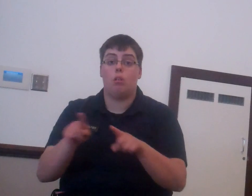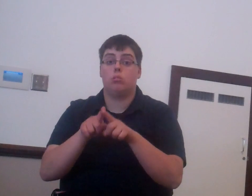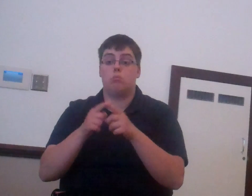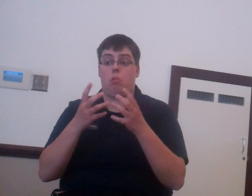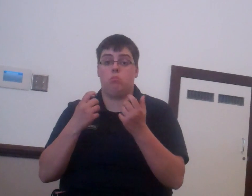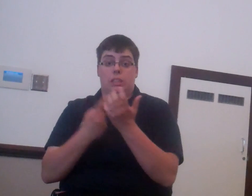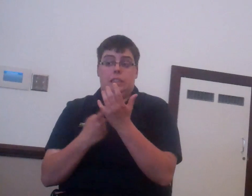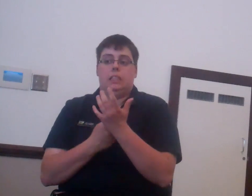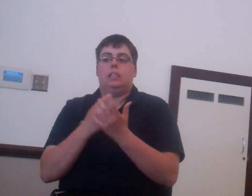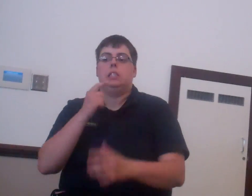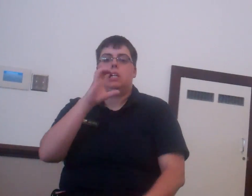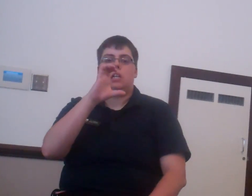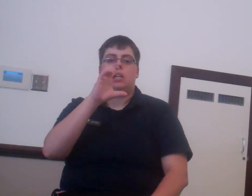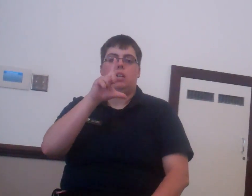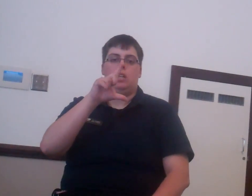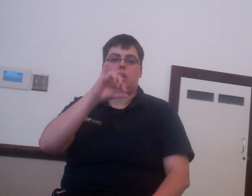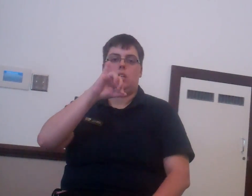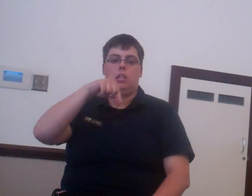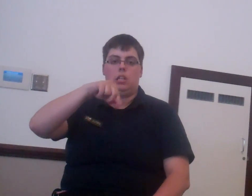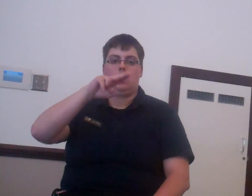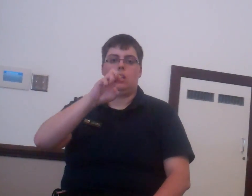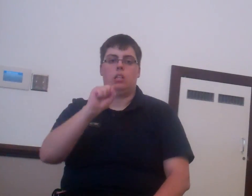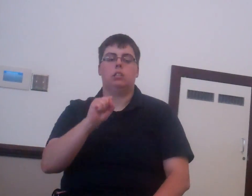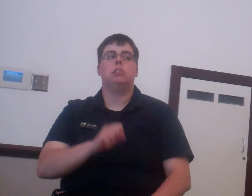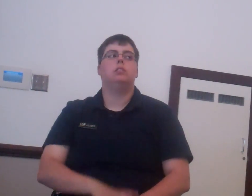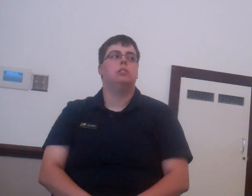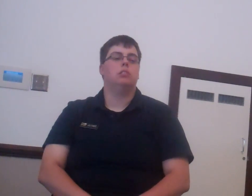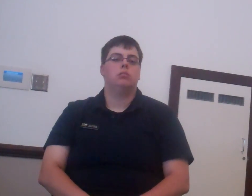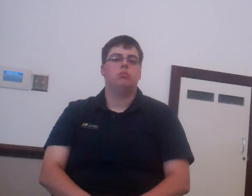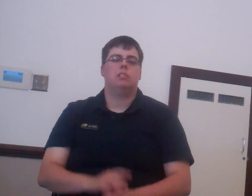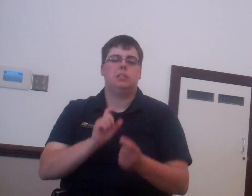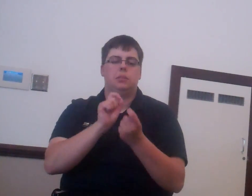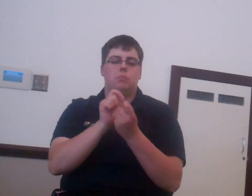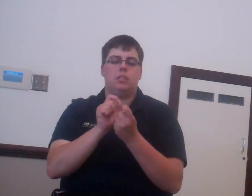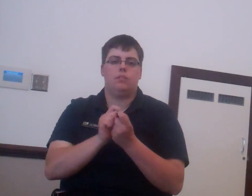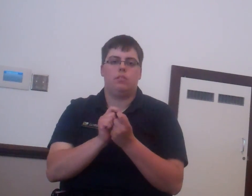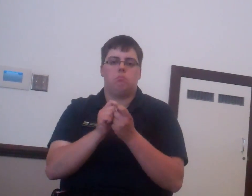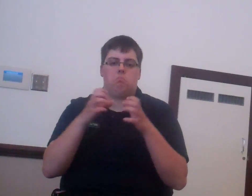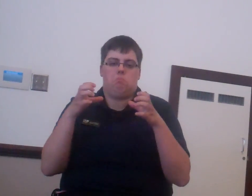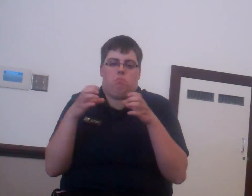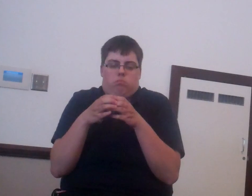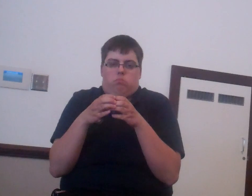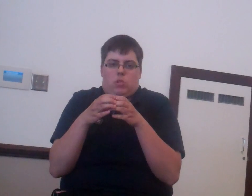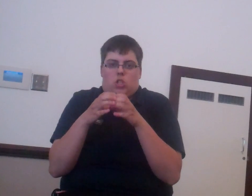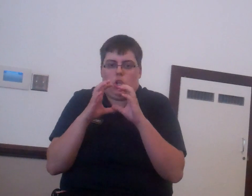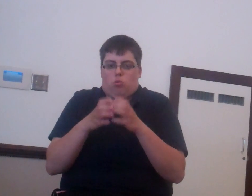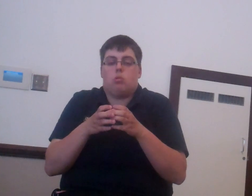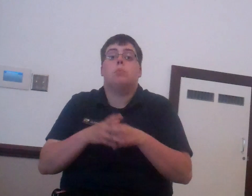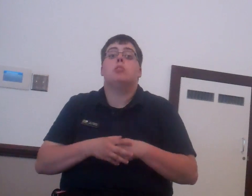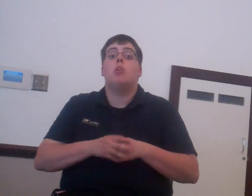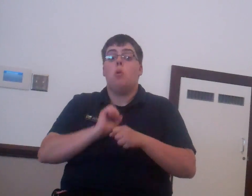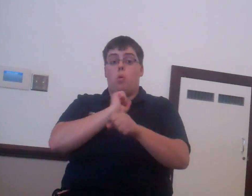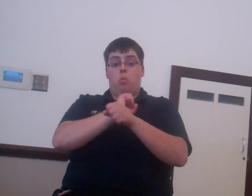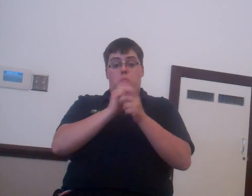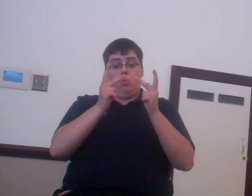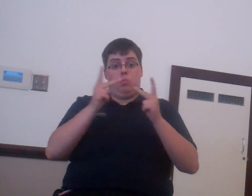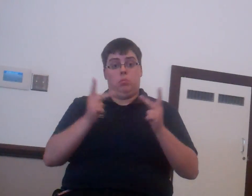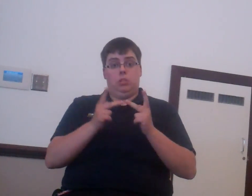cliques. And workplace cliques are dense networks. So this is a network that has a lot of